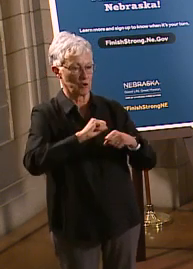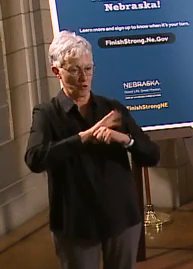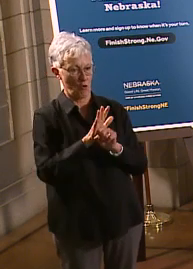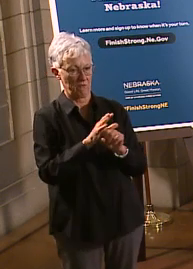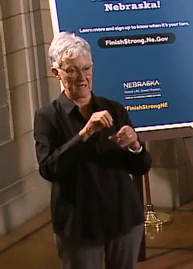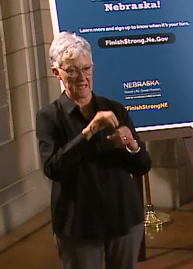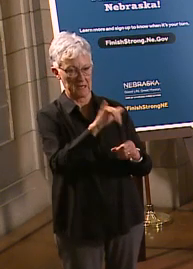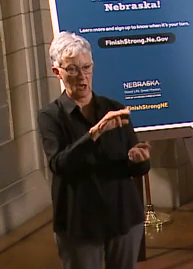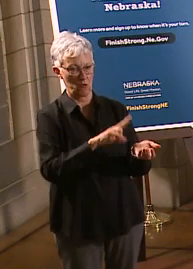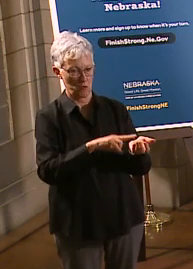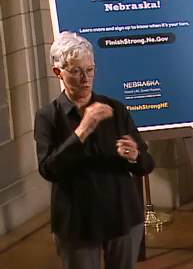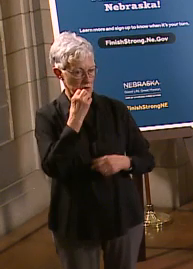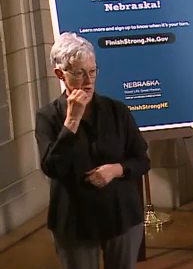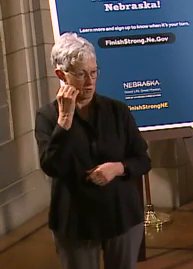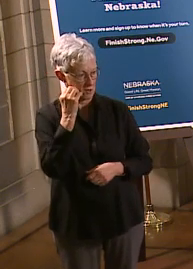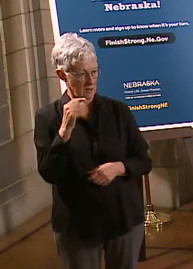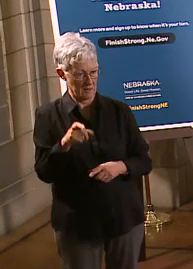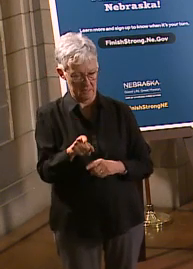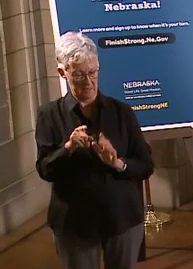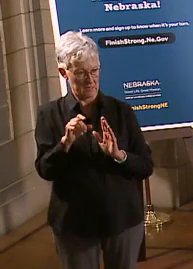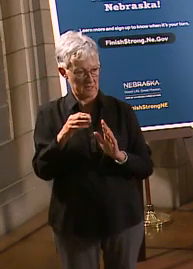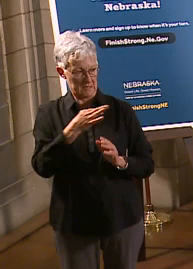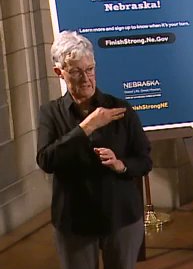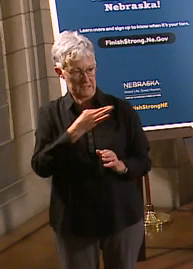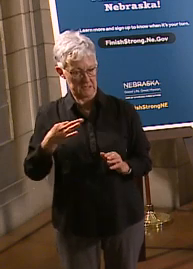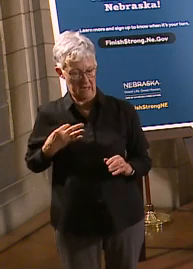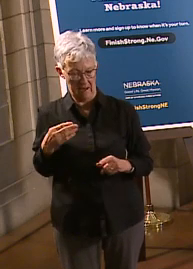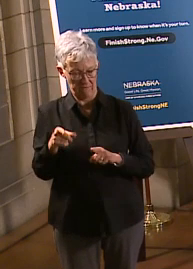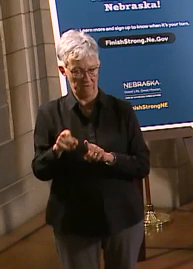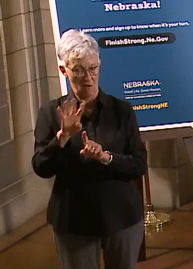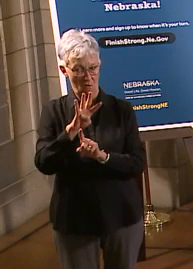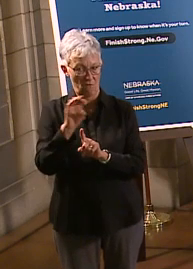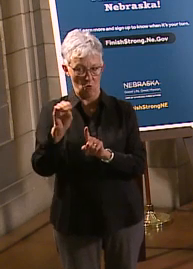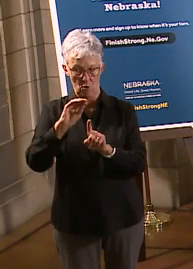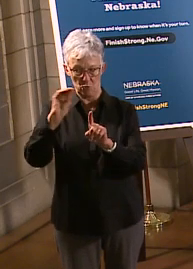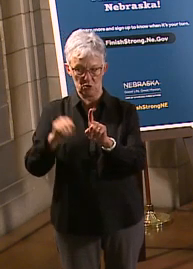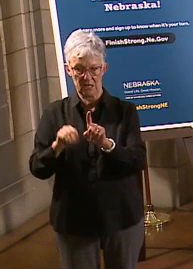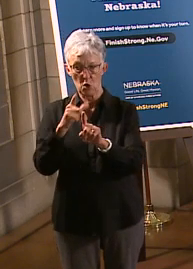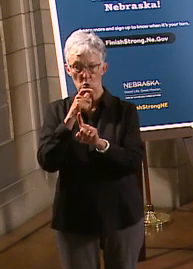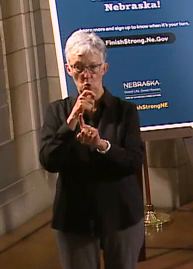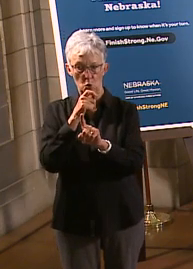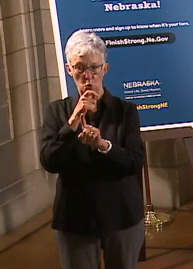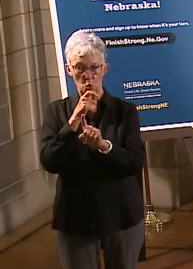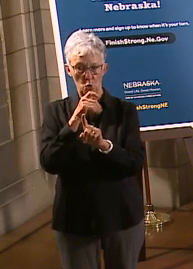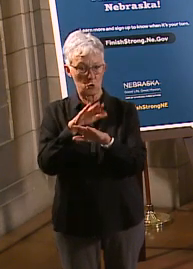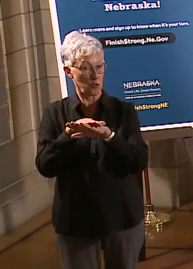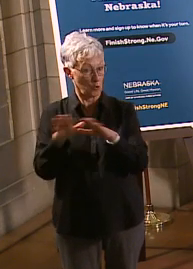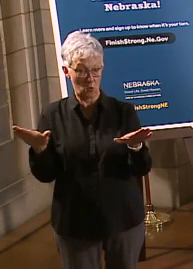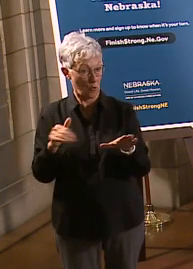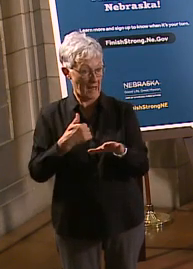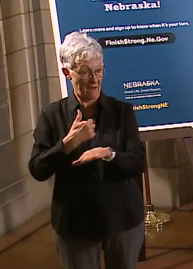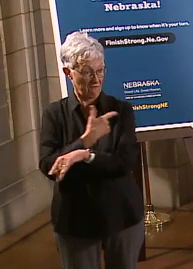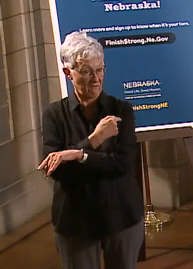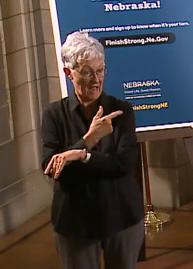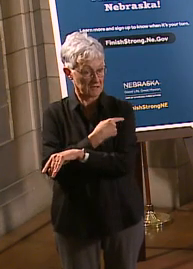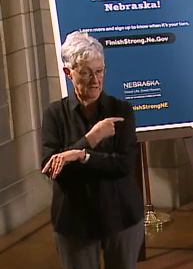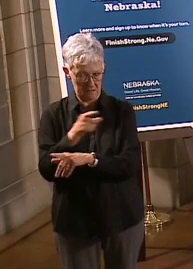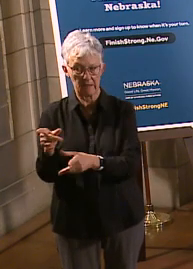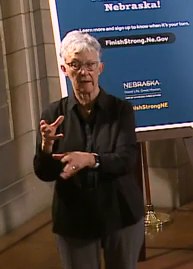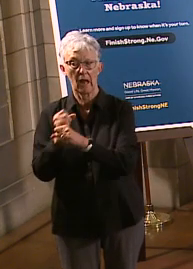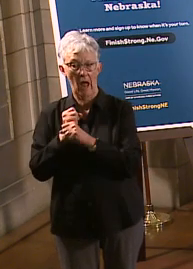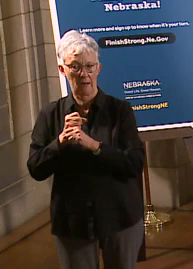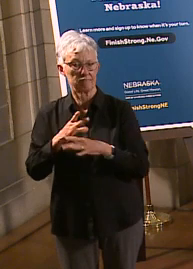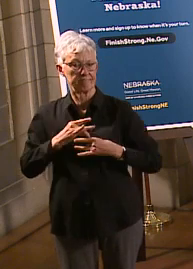the staff, 40% of the unvaccinated staff came down with the virus, but not one of the